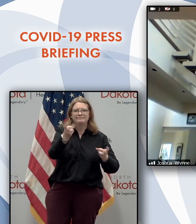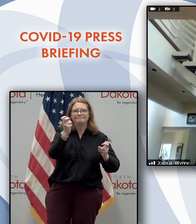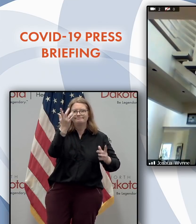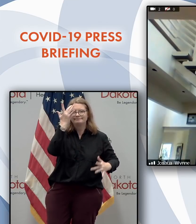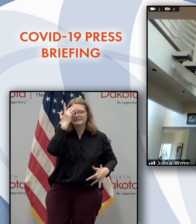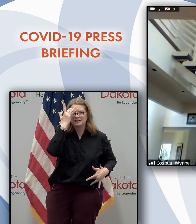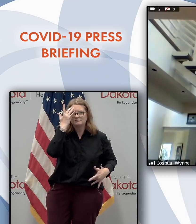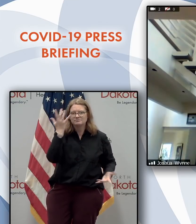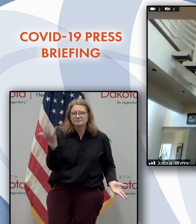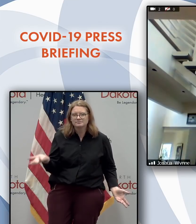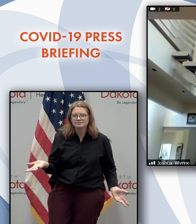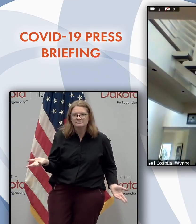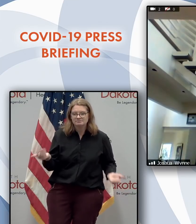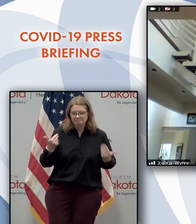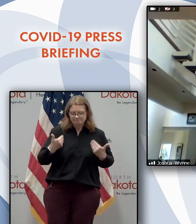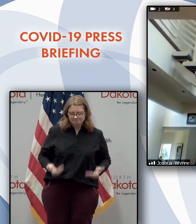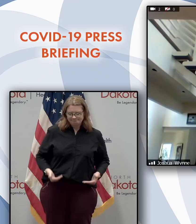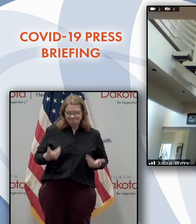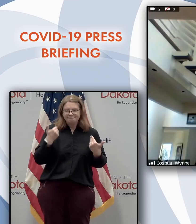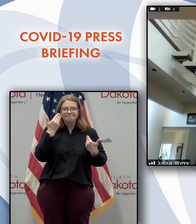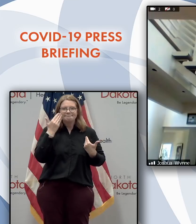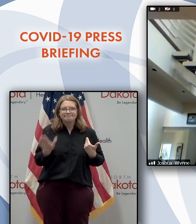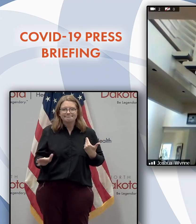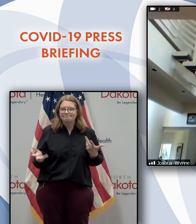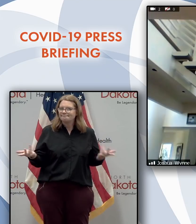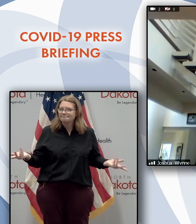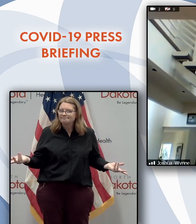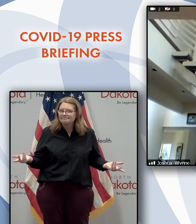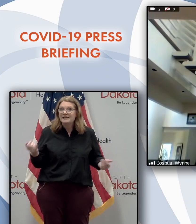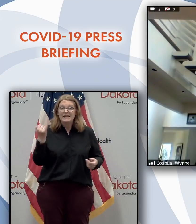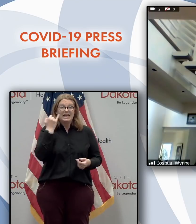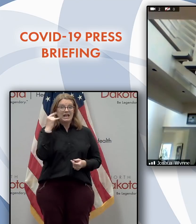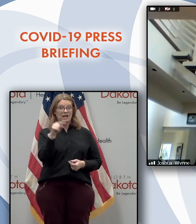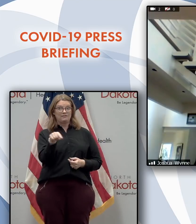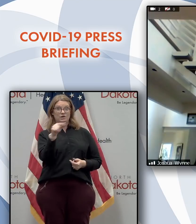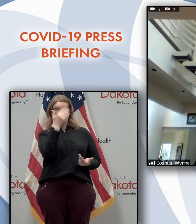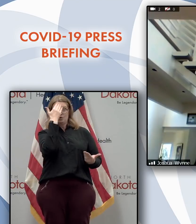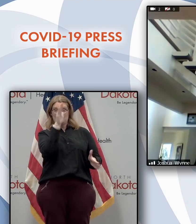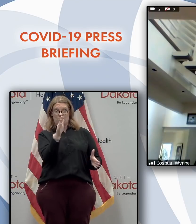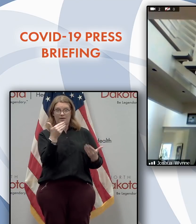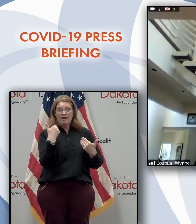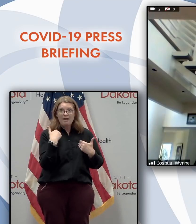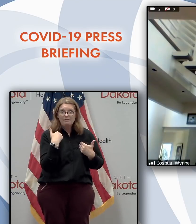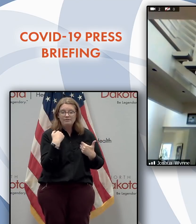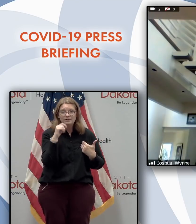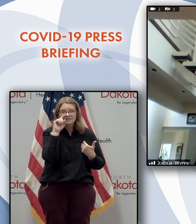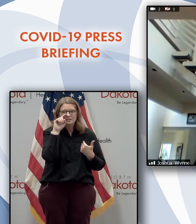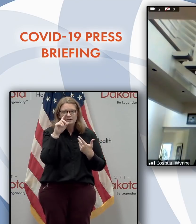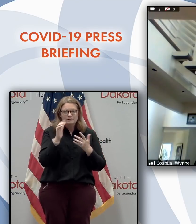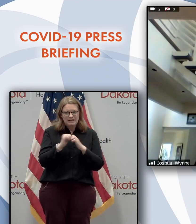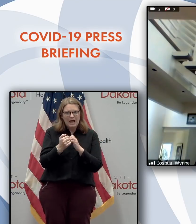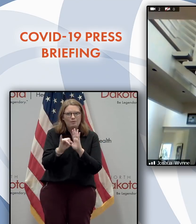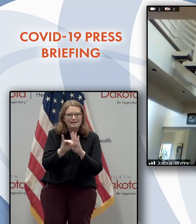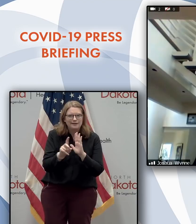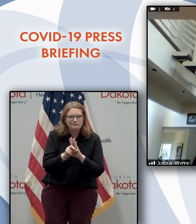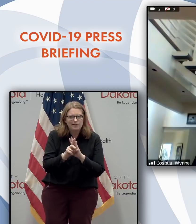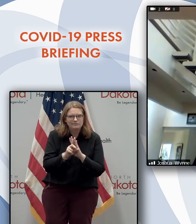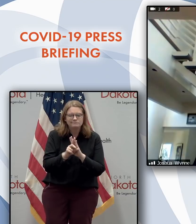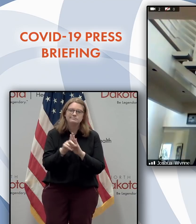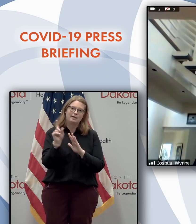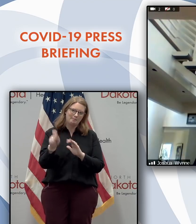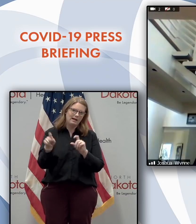the disease. So if you don't know that you have the disease, the only way of identifying it is through